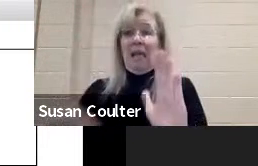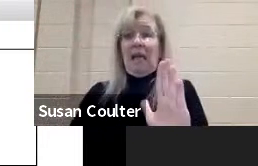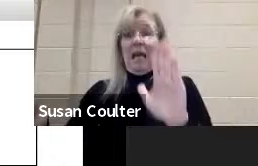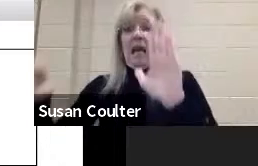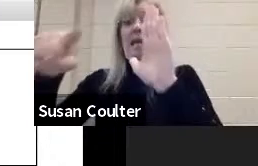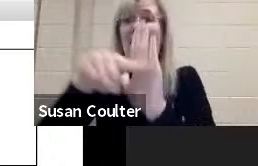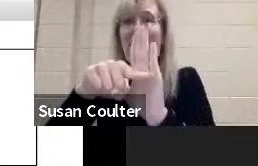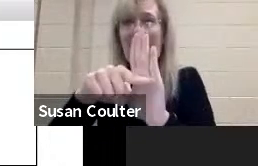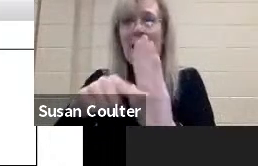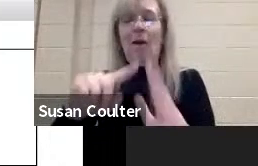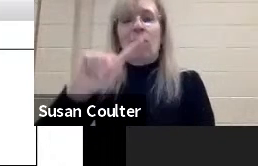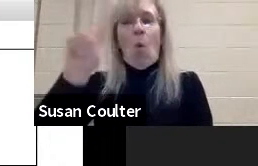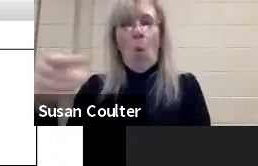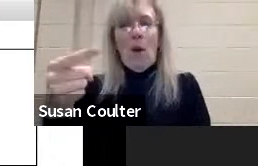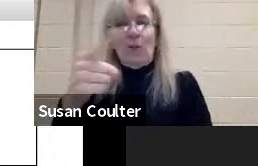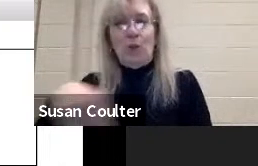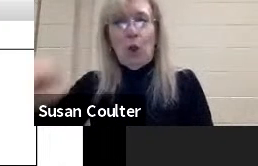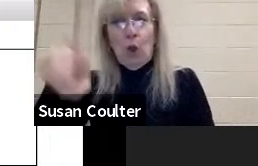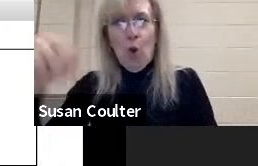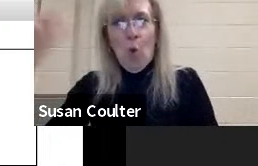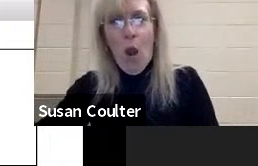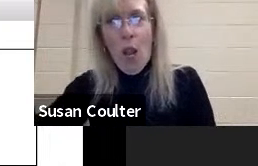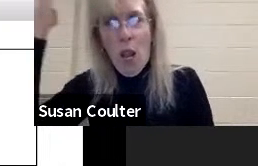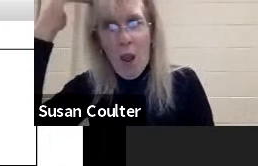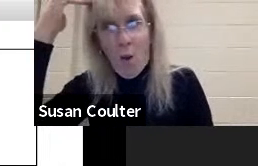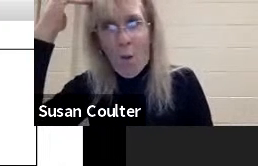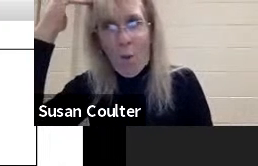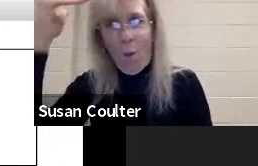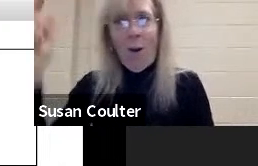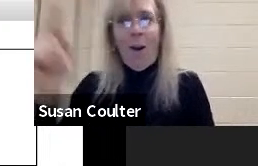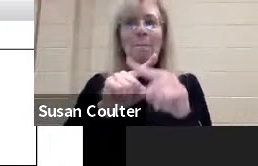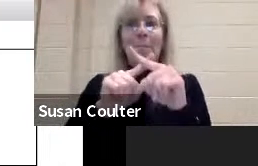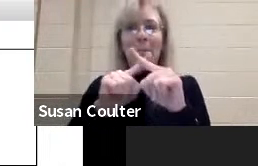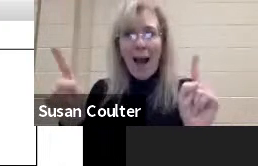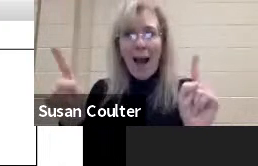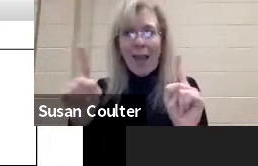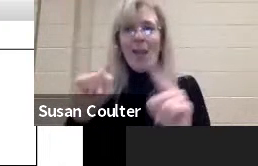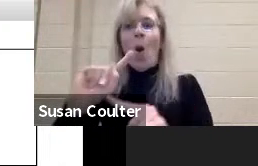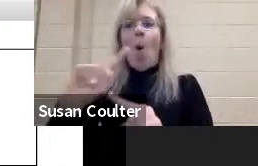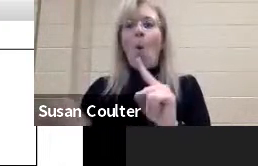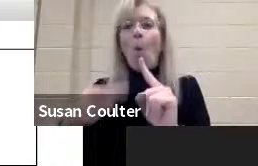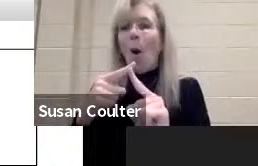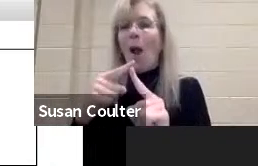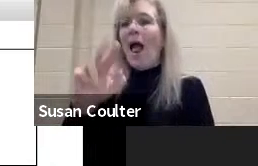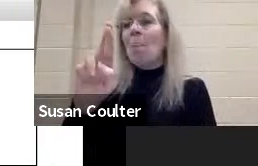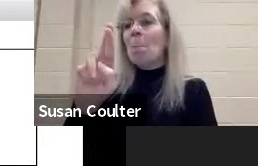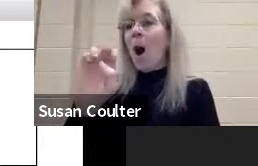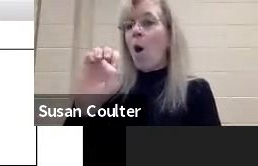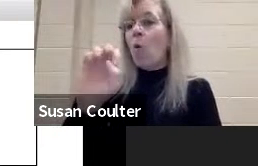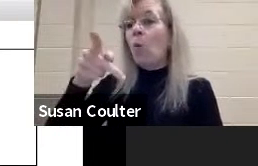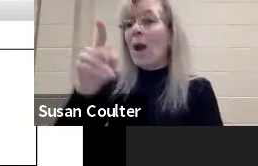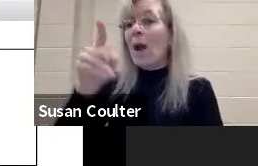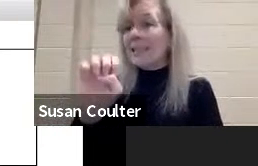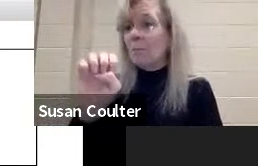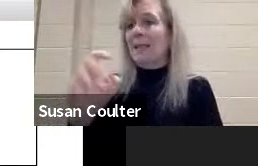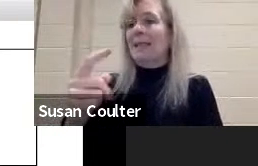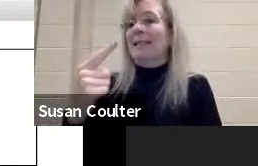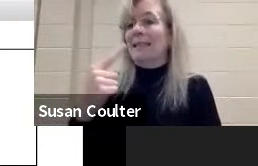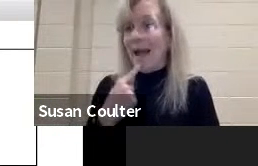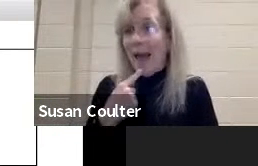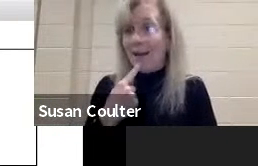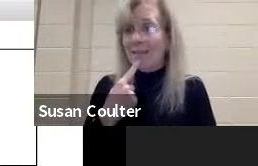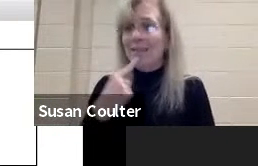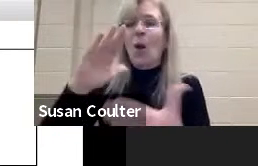it a big negative once you know, but when the